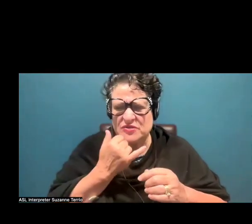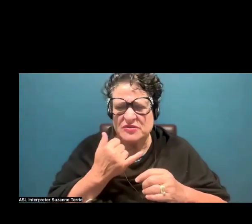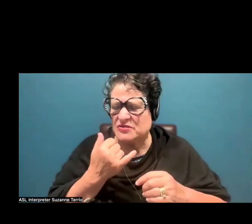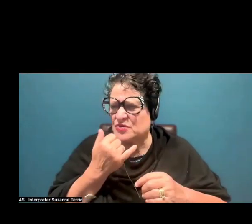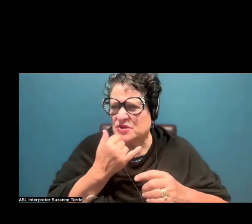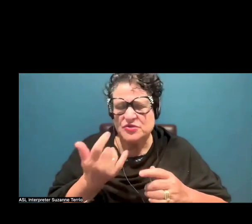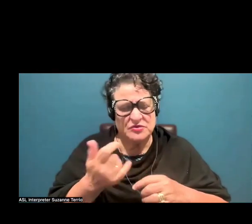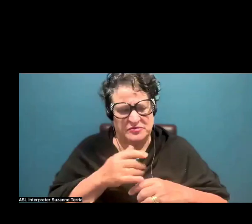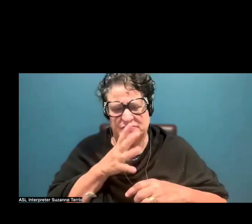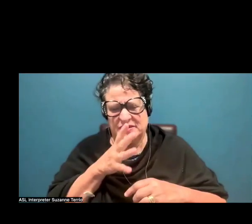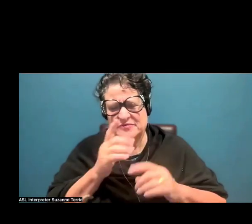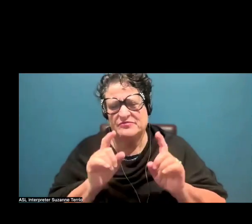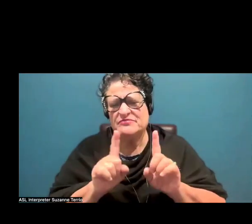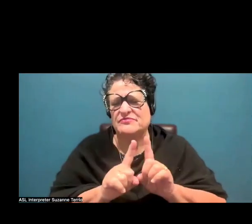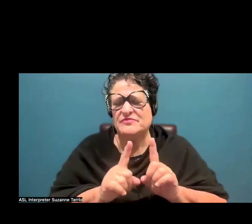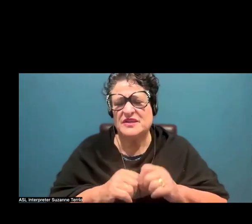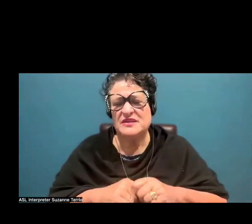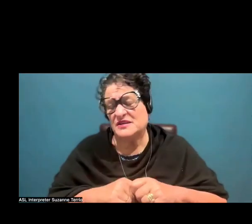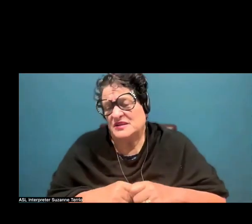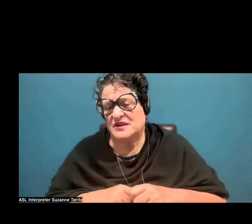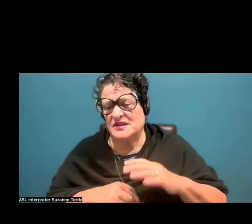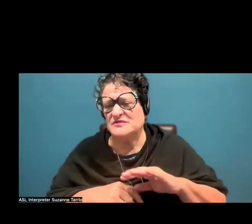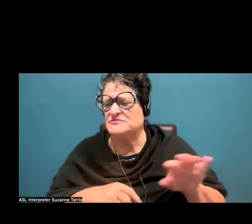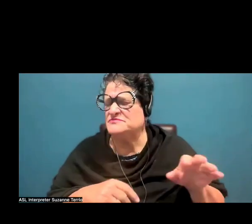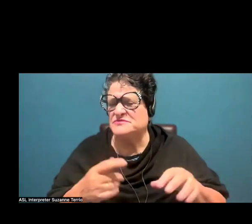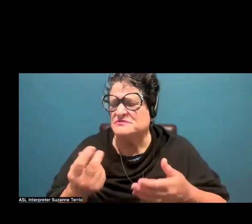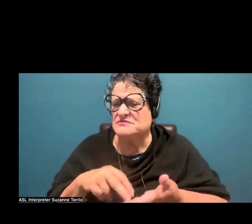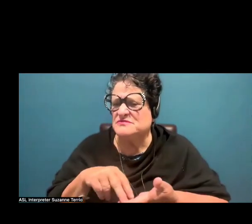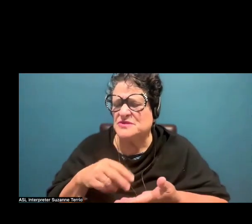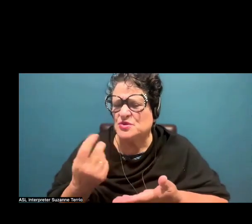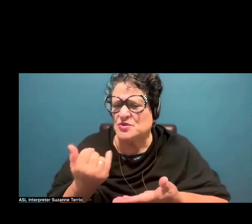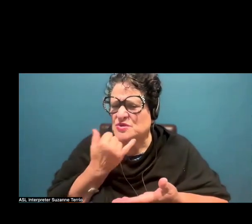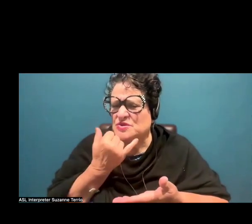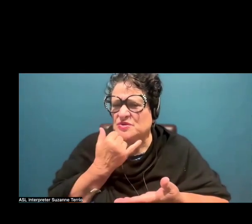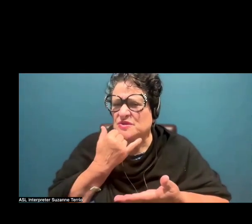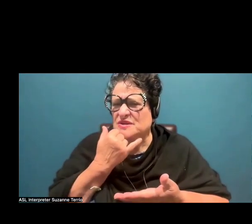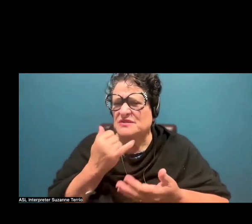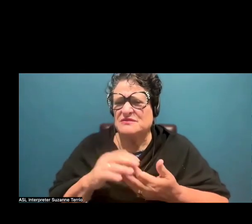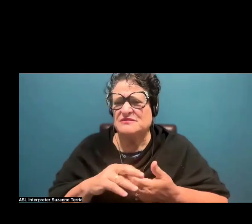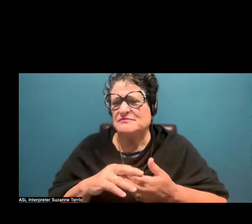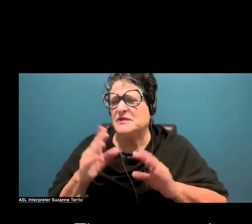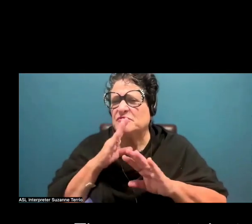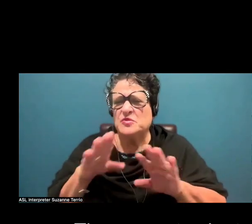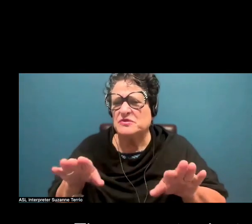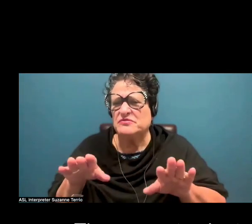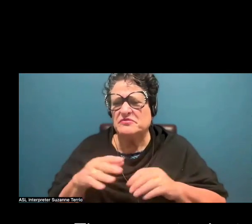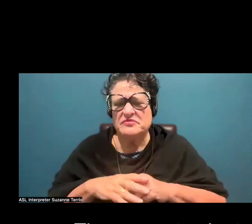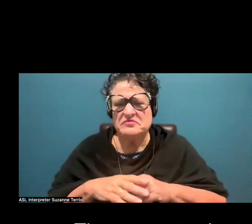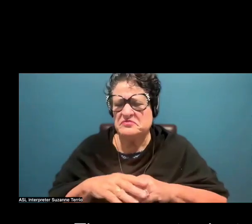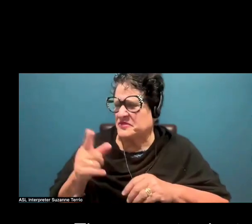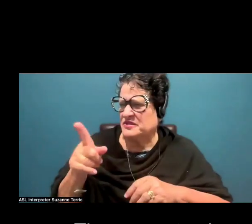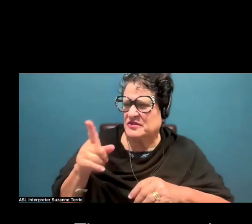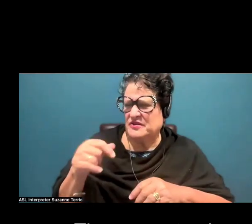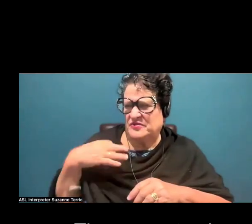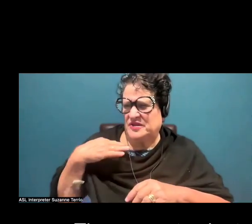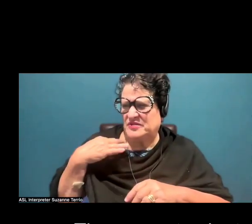arm goes tight around me. I shrug it off and get to my feet. What's going on? No one answers. The nearest volunteer is